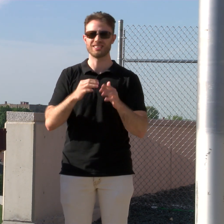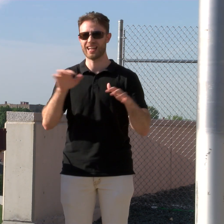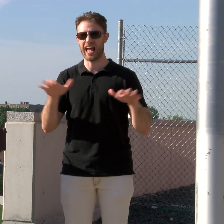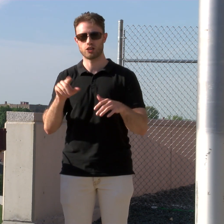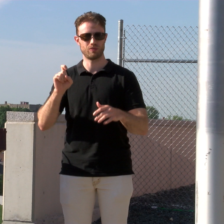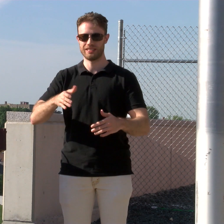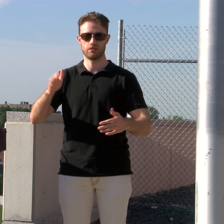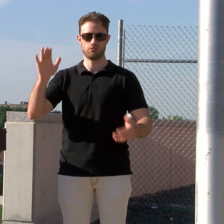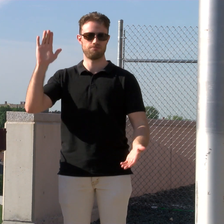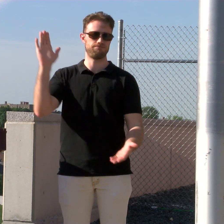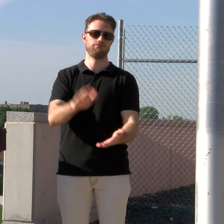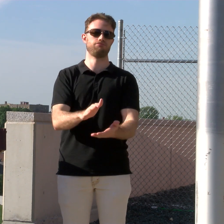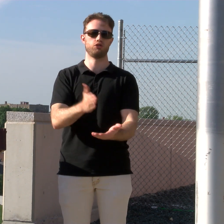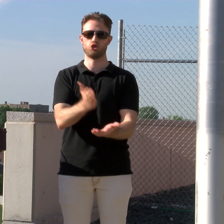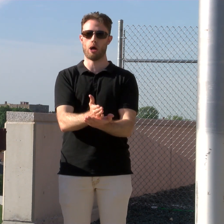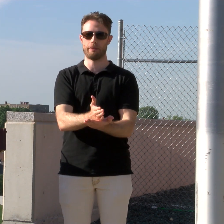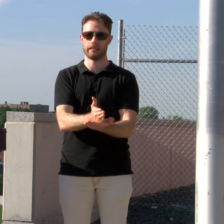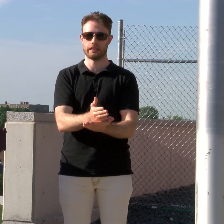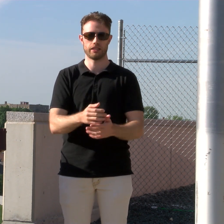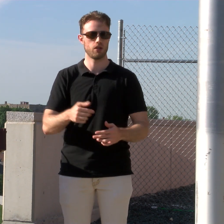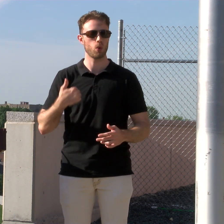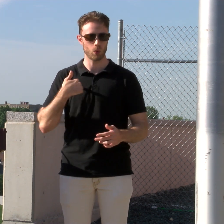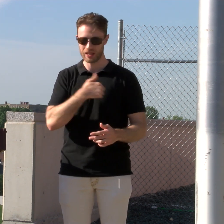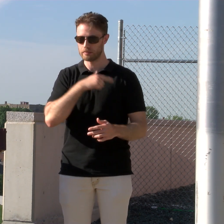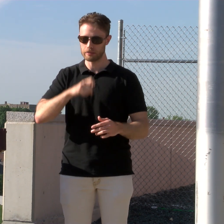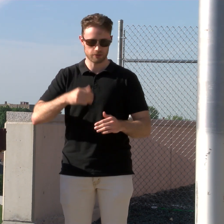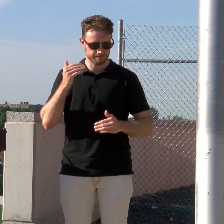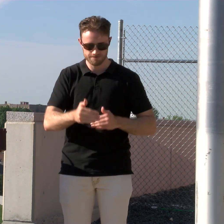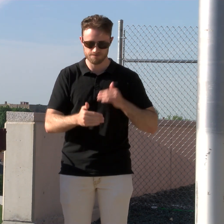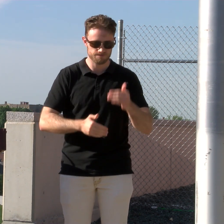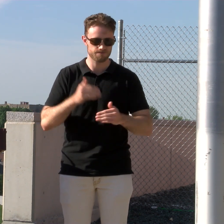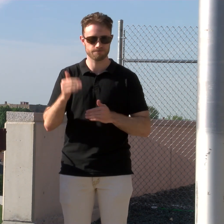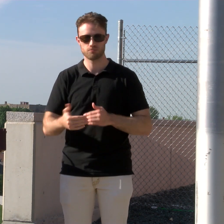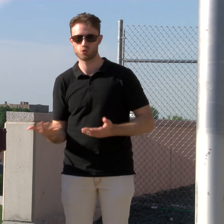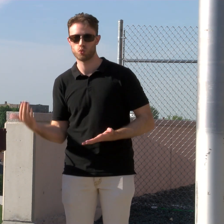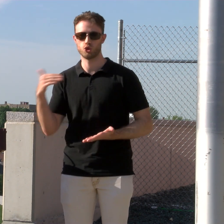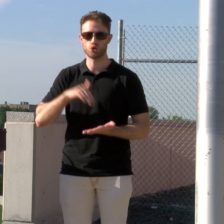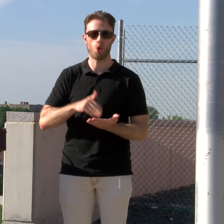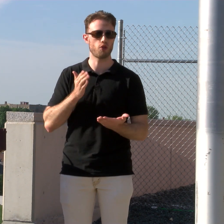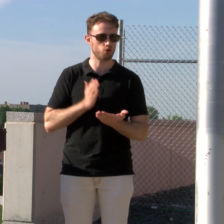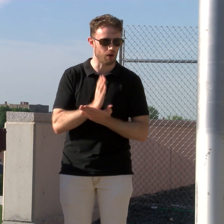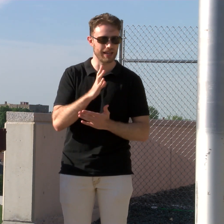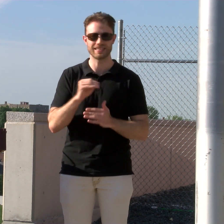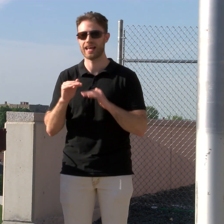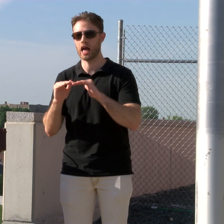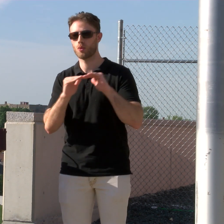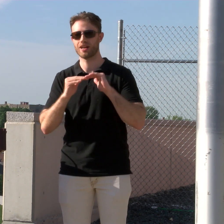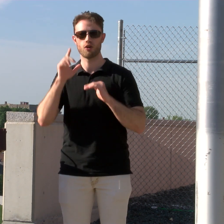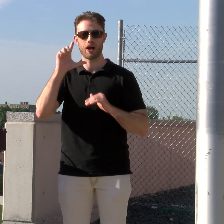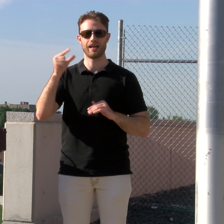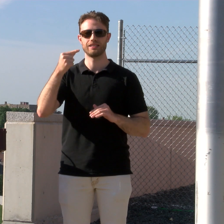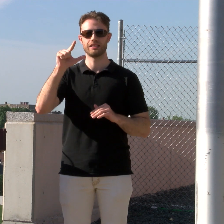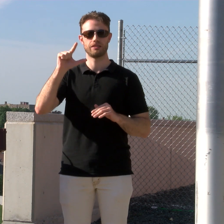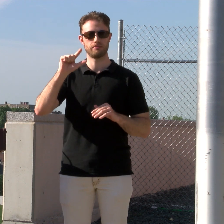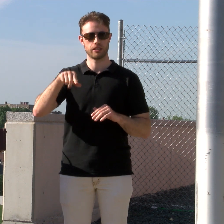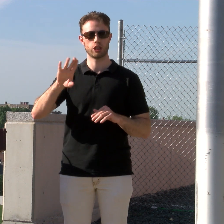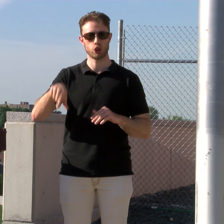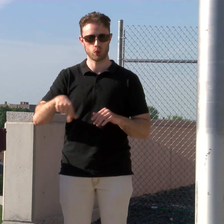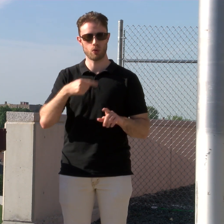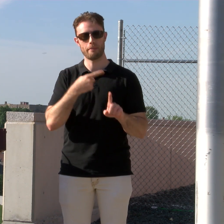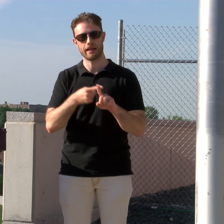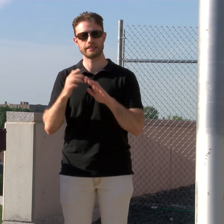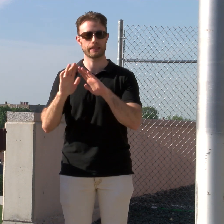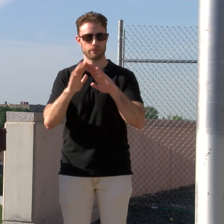We must take concrete steps to restore the rights and equity of the LGBTQ